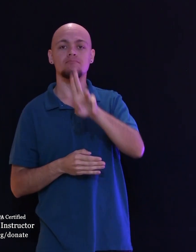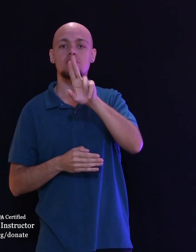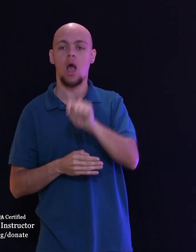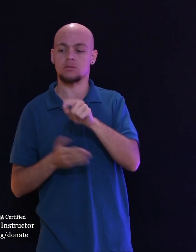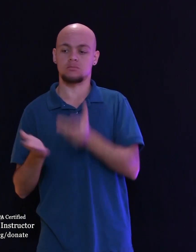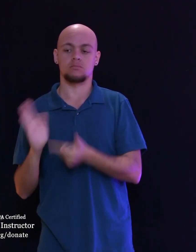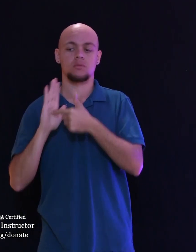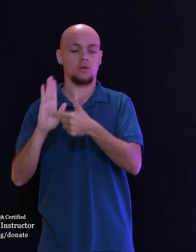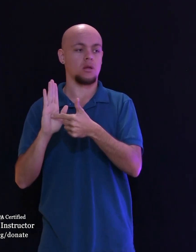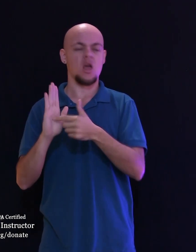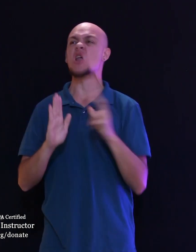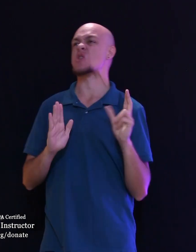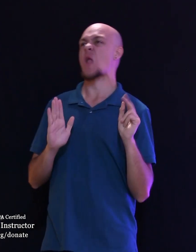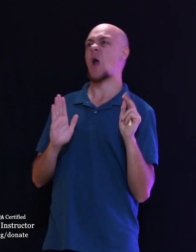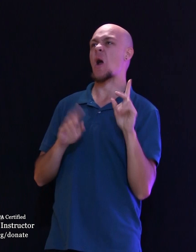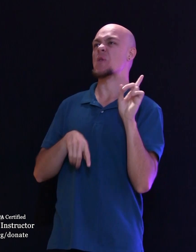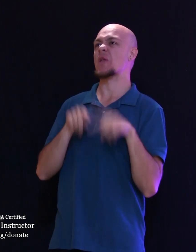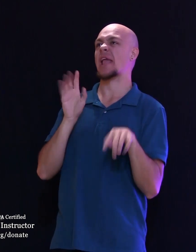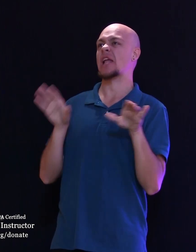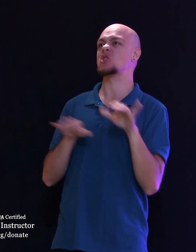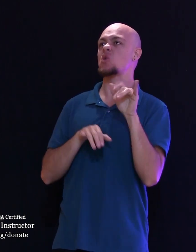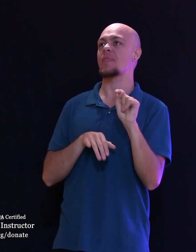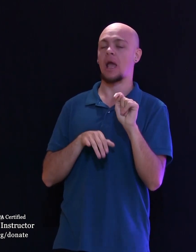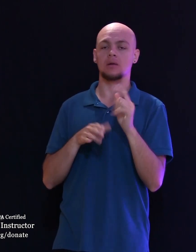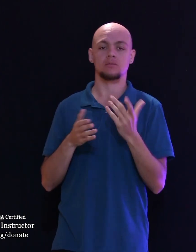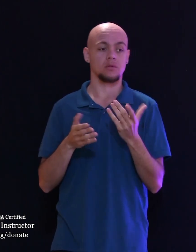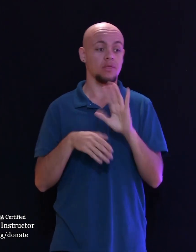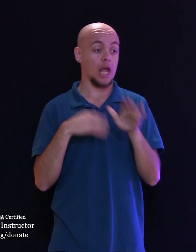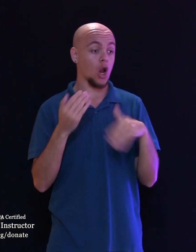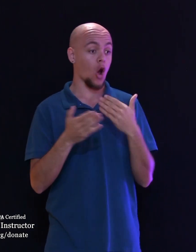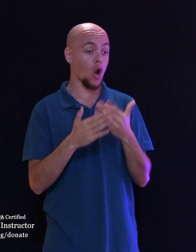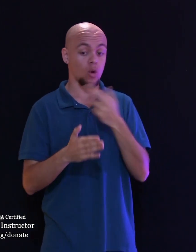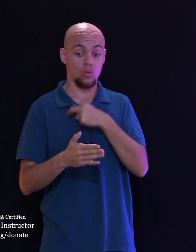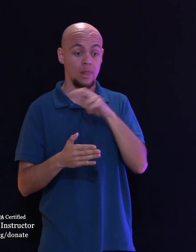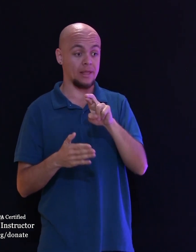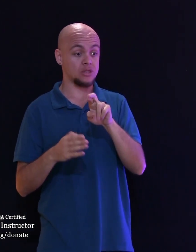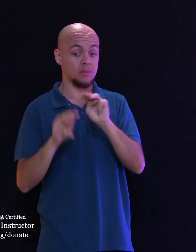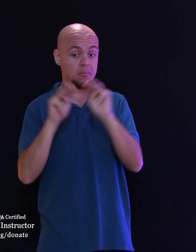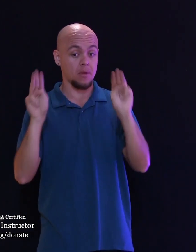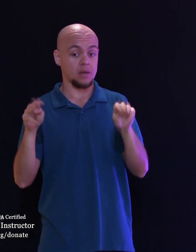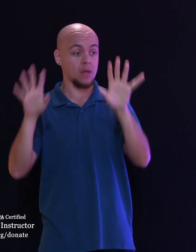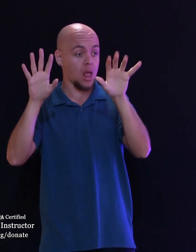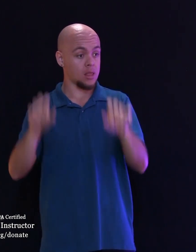No! You can't do that! Well, then let's remove all religious monuments.